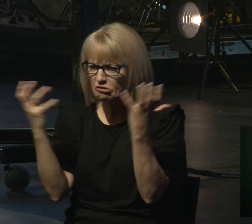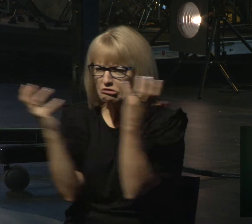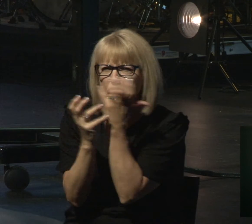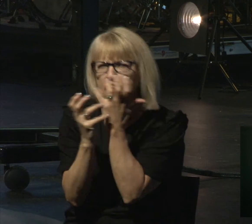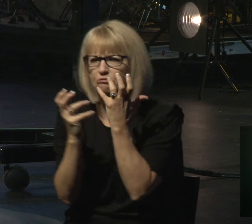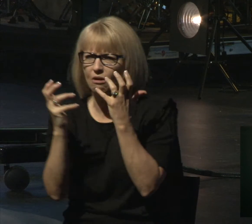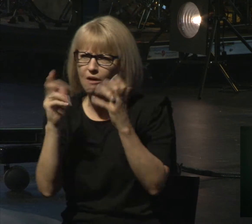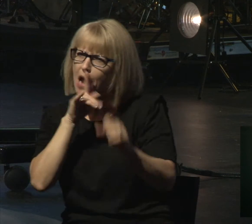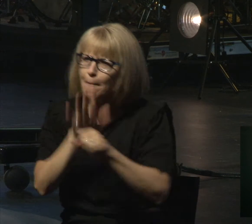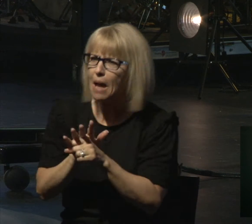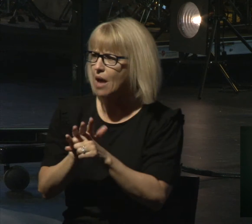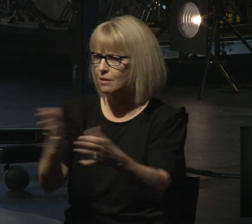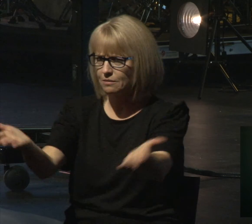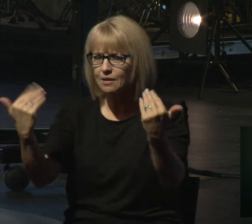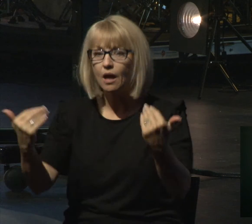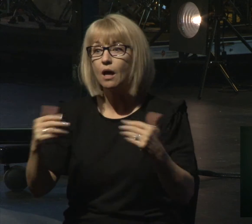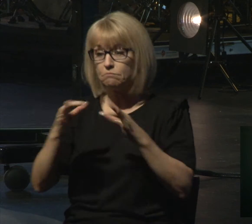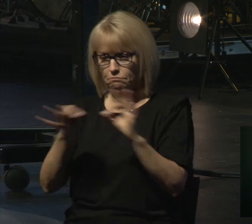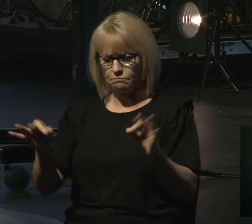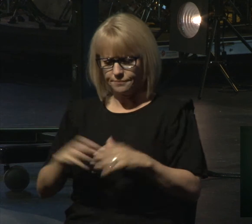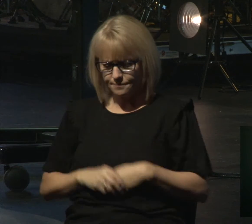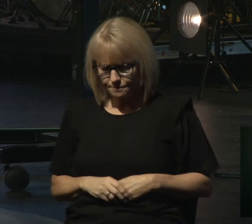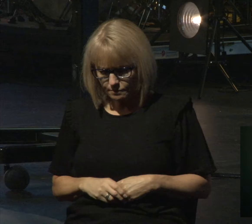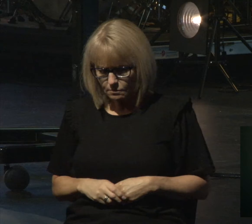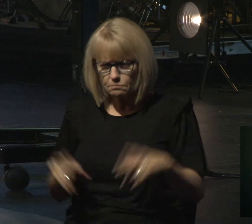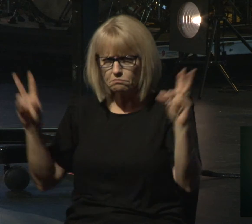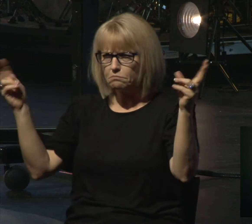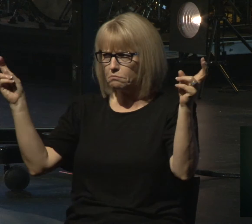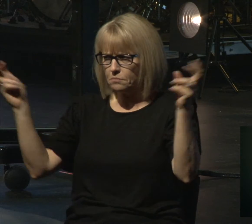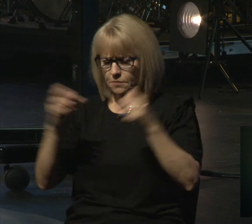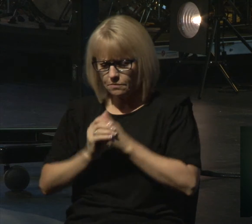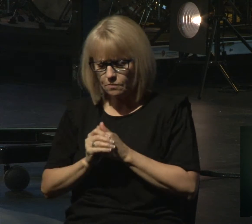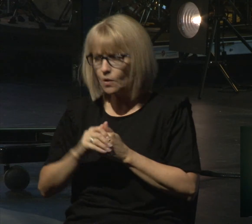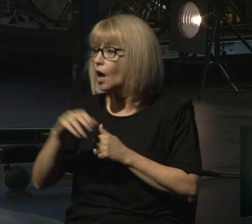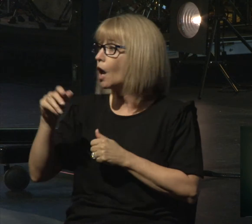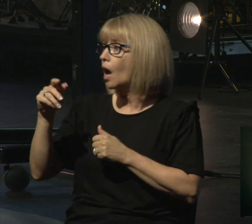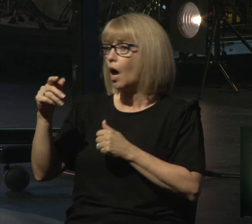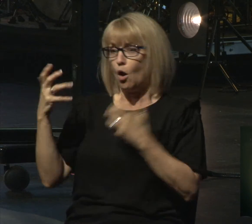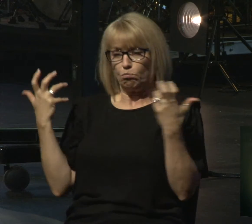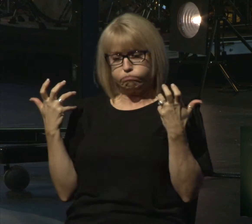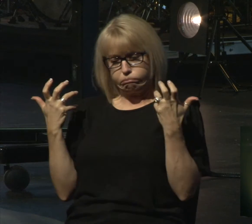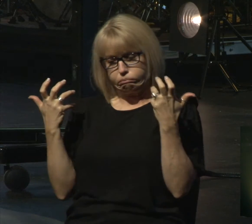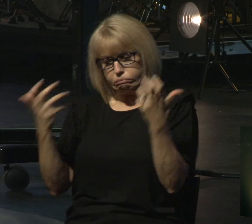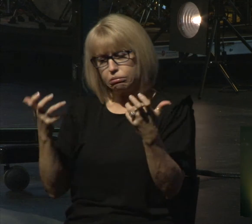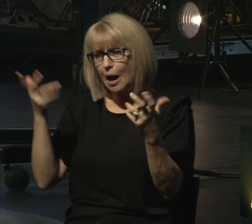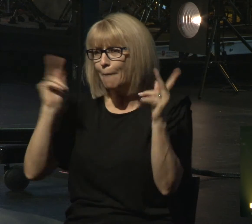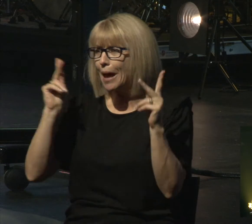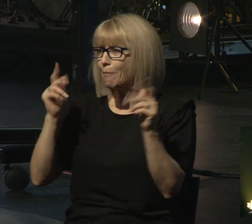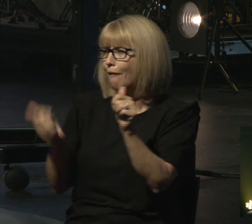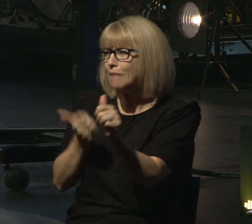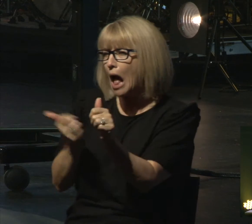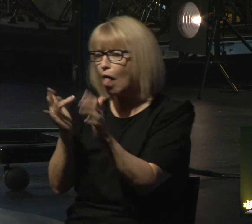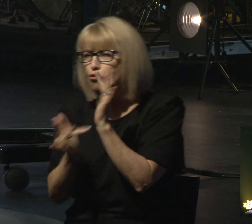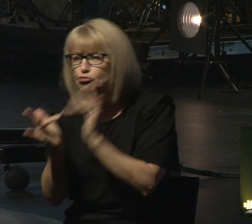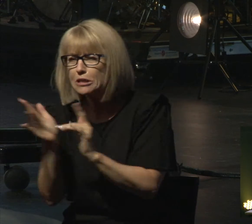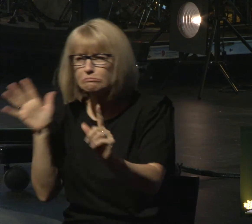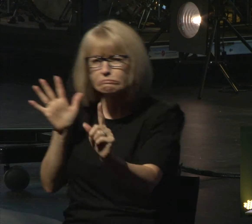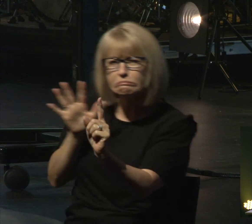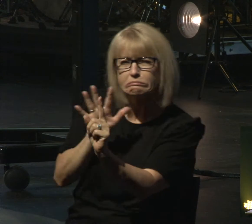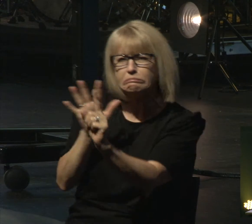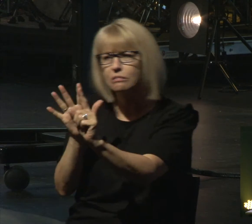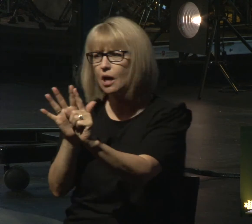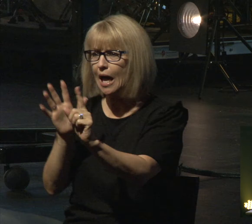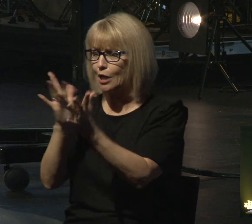25 in Luke chapter 14. It says, "Now great crowds accompanied him," talking about Jesus, "and Jesus turned and said to them, 'If